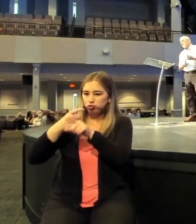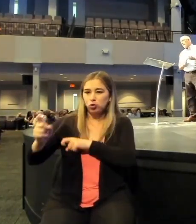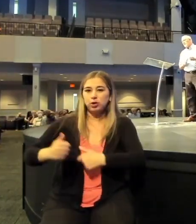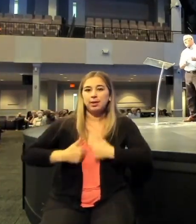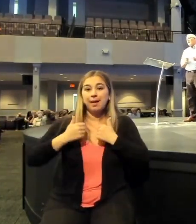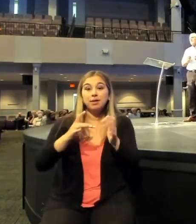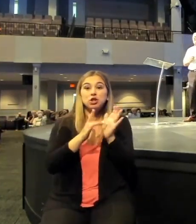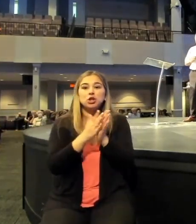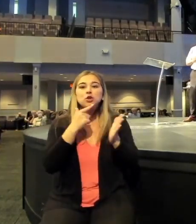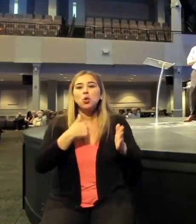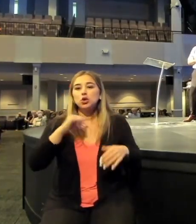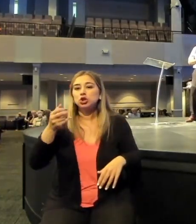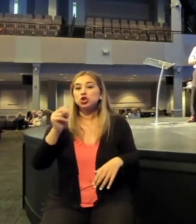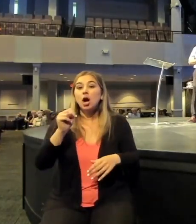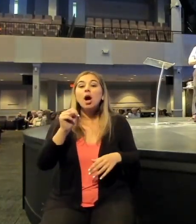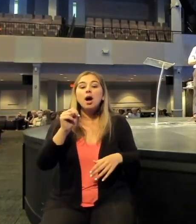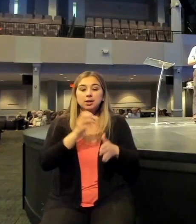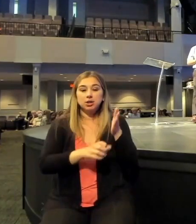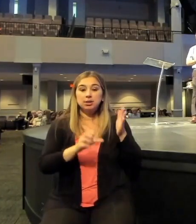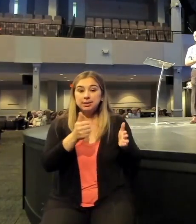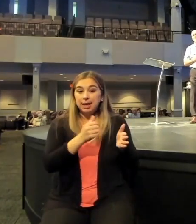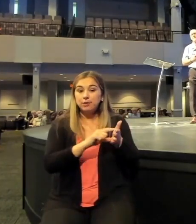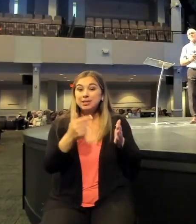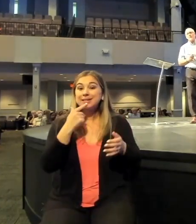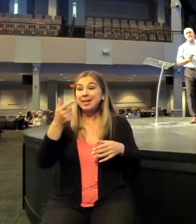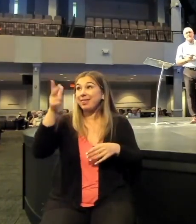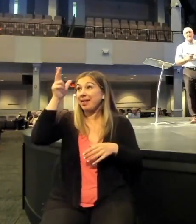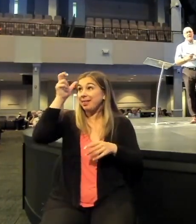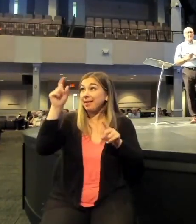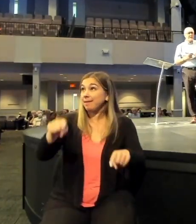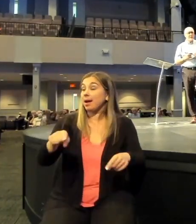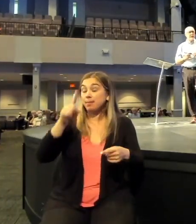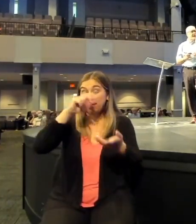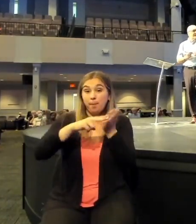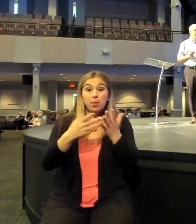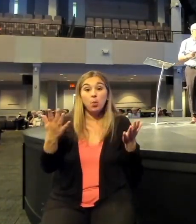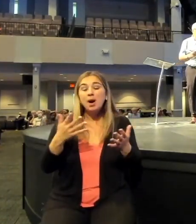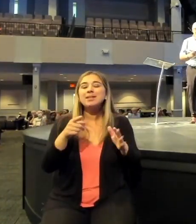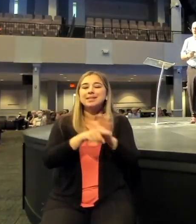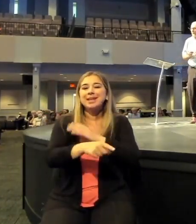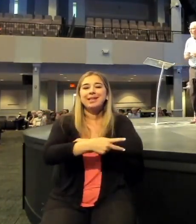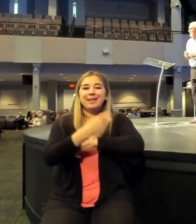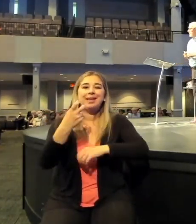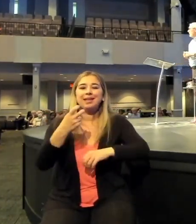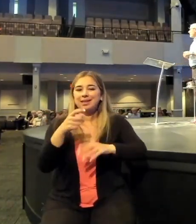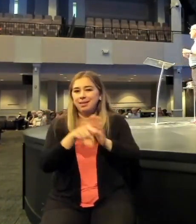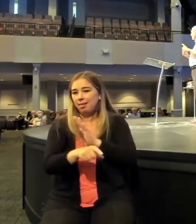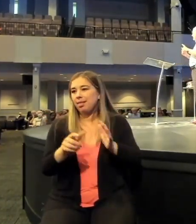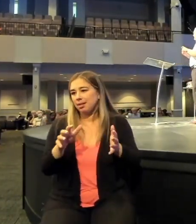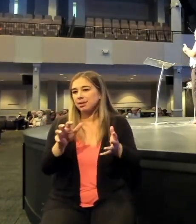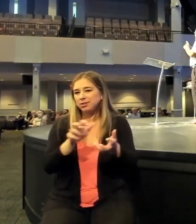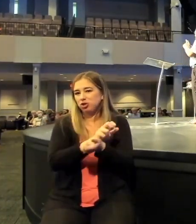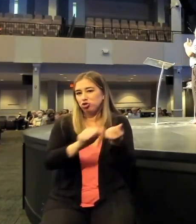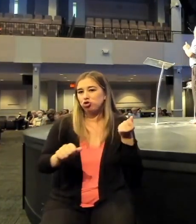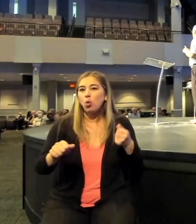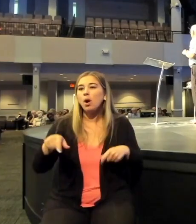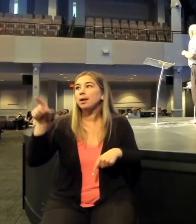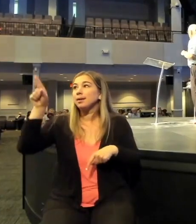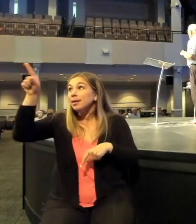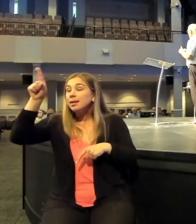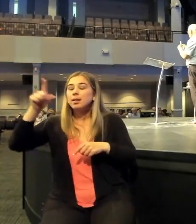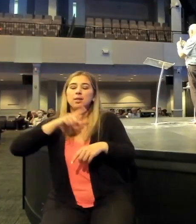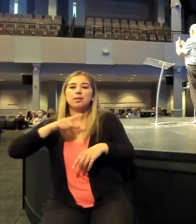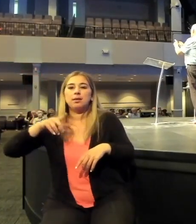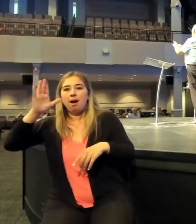Jesus told us about it in John 10, verse 10. The thief comes to steal, kill, and destroy. But I've come that you might have life and have it to the full. So the devil is a thief,